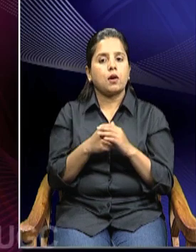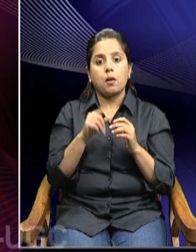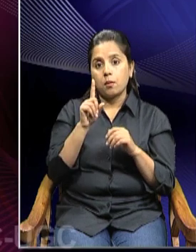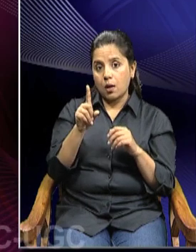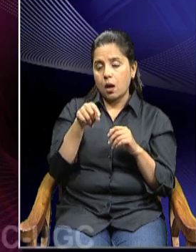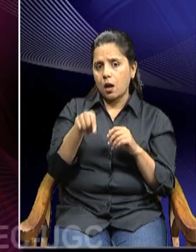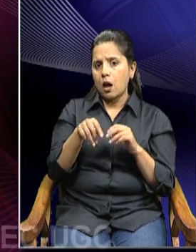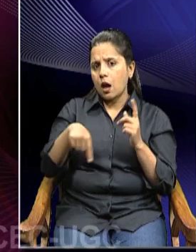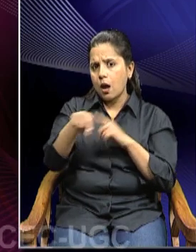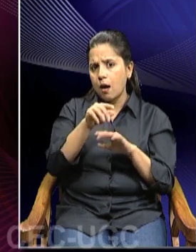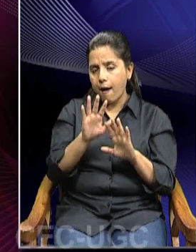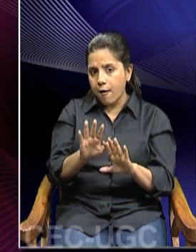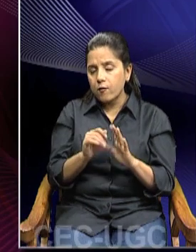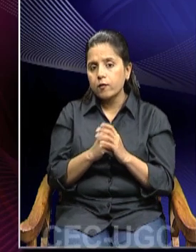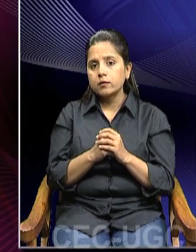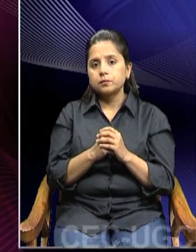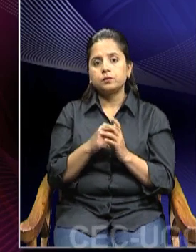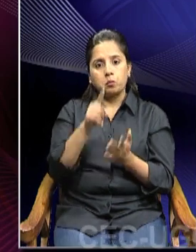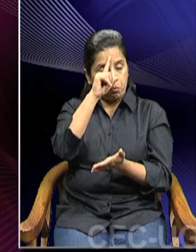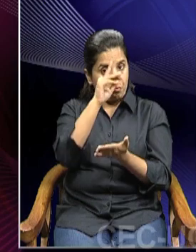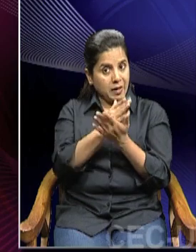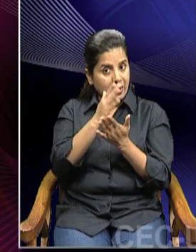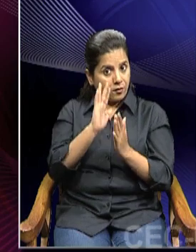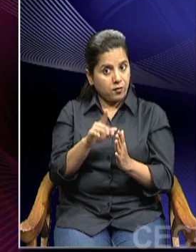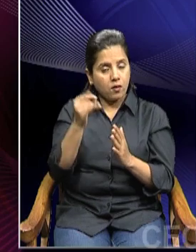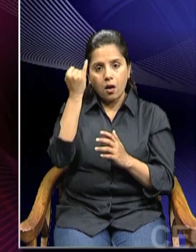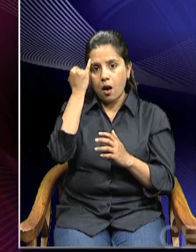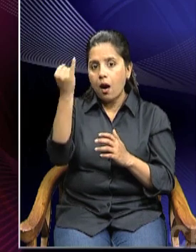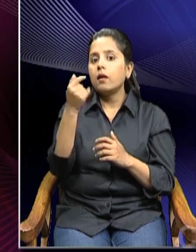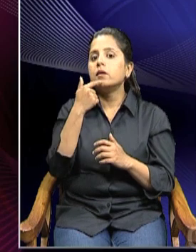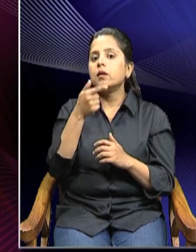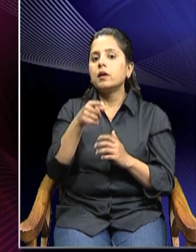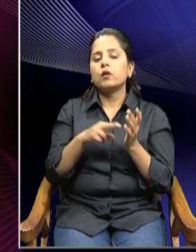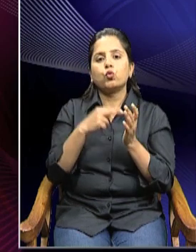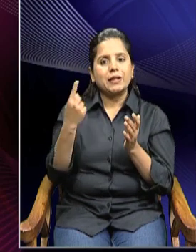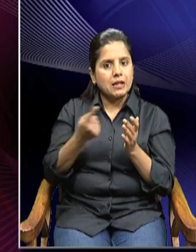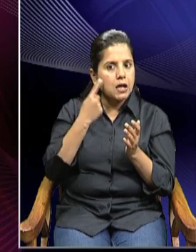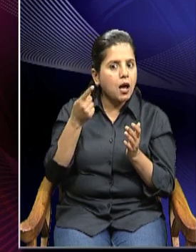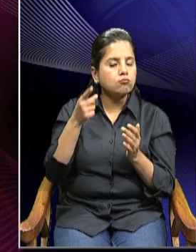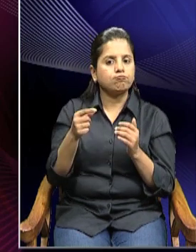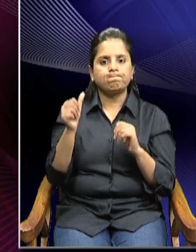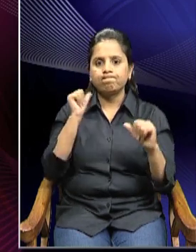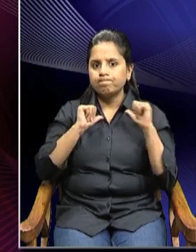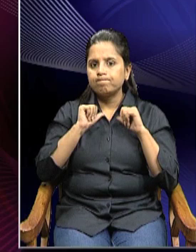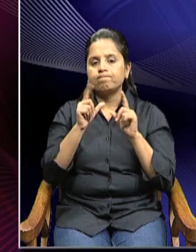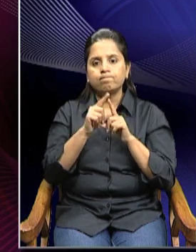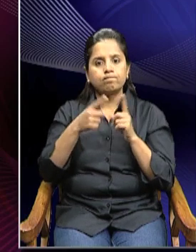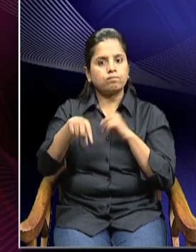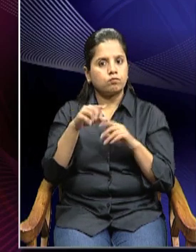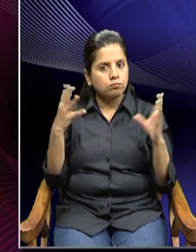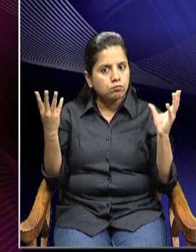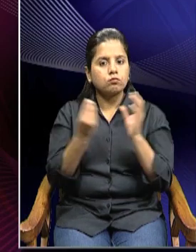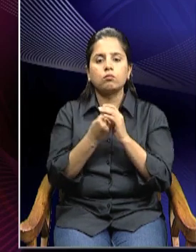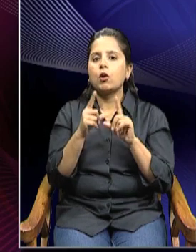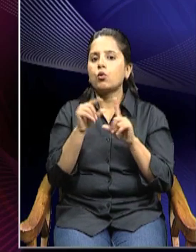Basically, Haas believes in the idea of national actors coming